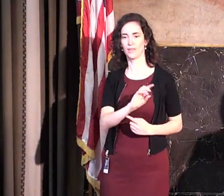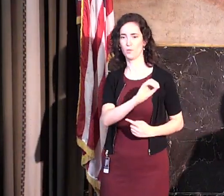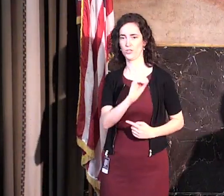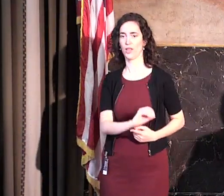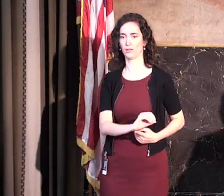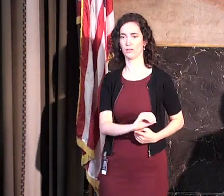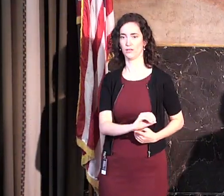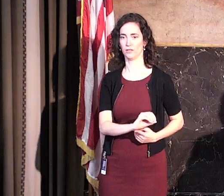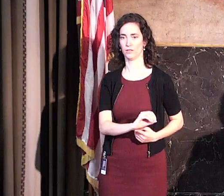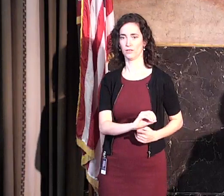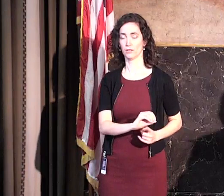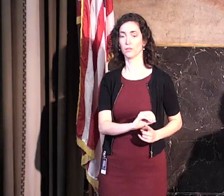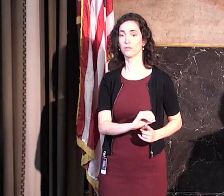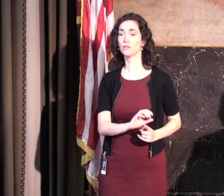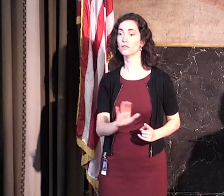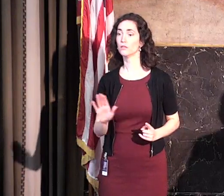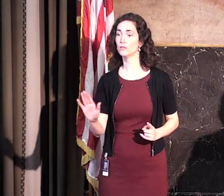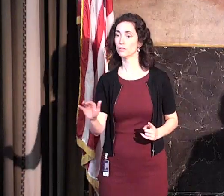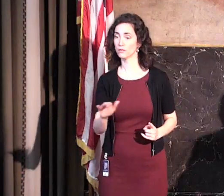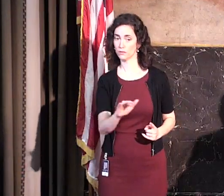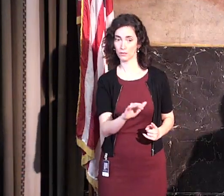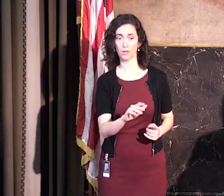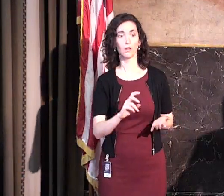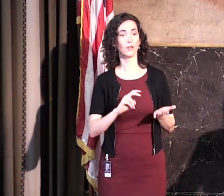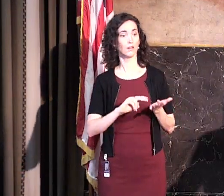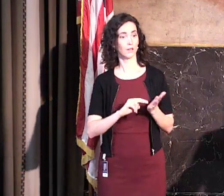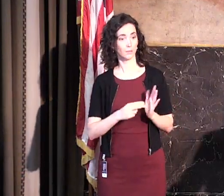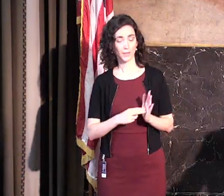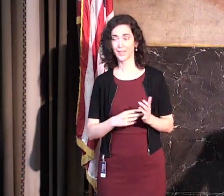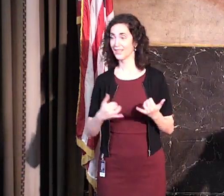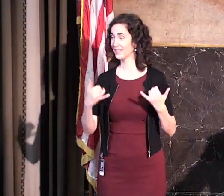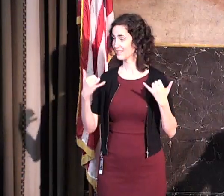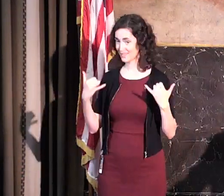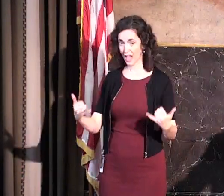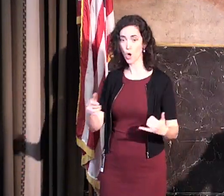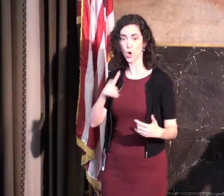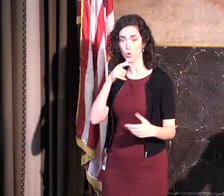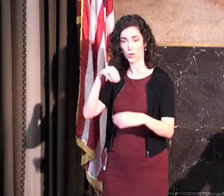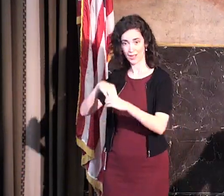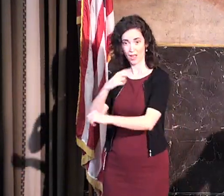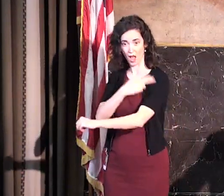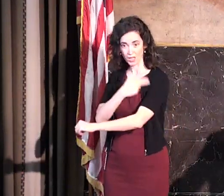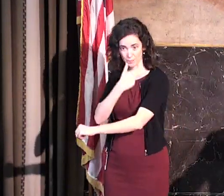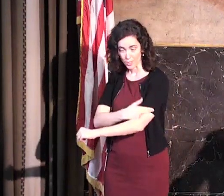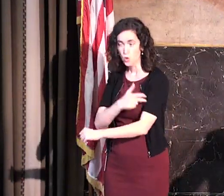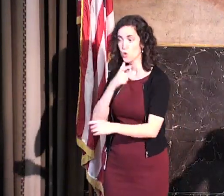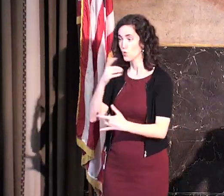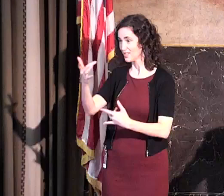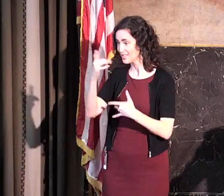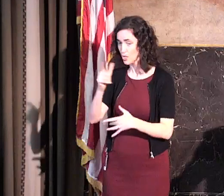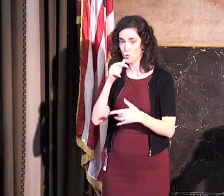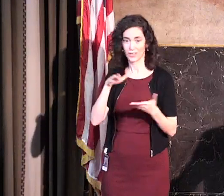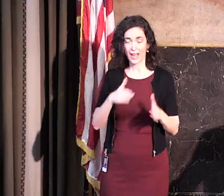We know that well over 90% of all of our current cases, hospitalizations, and deaths,